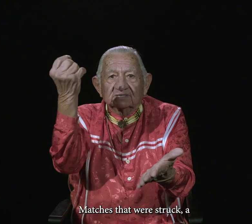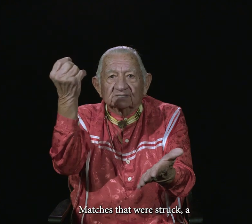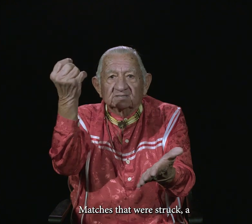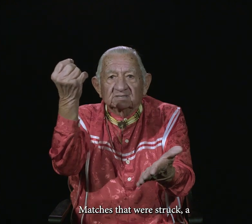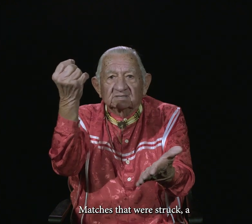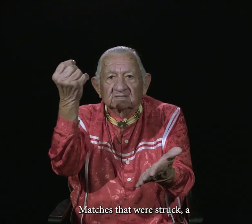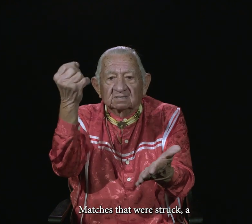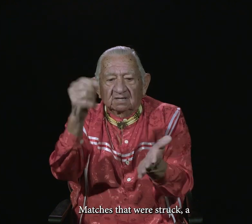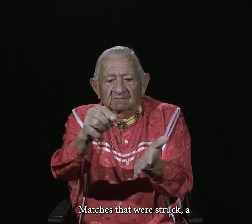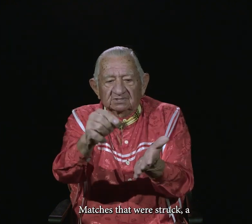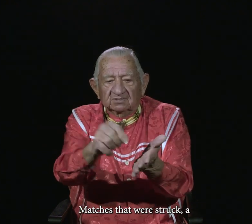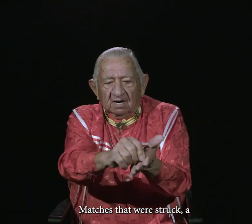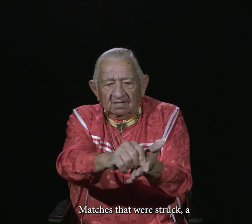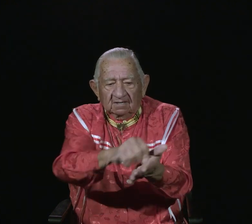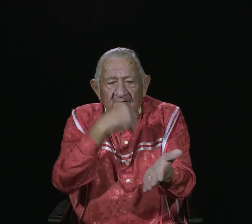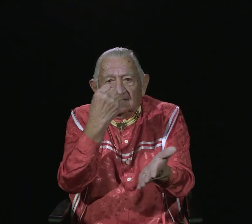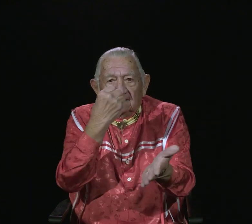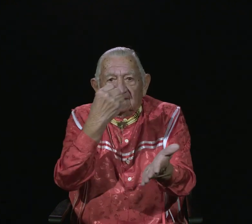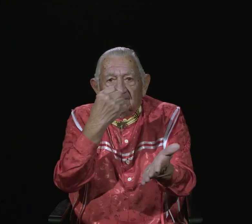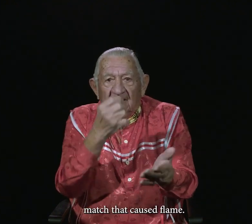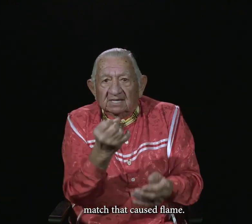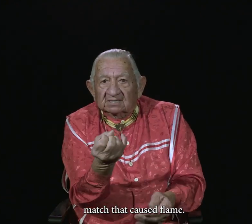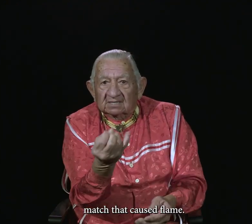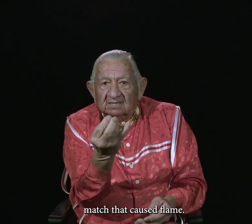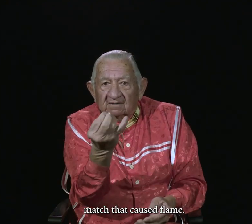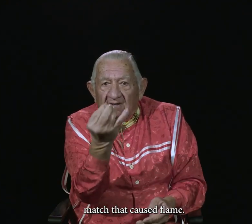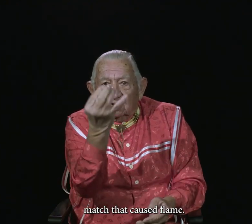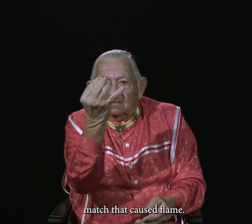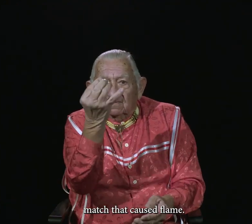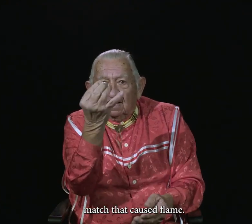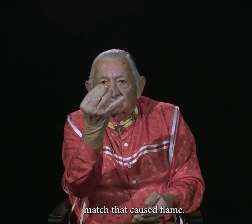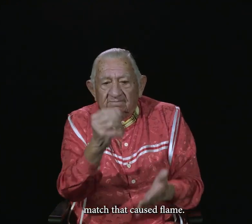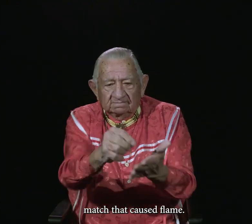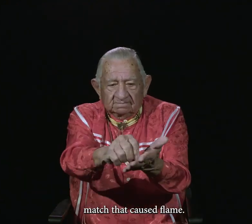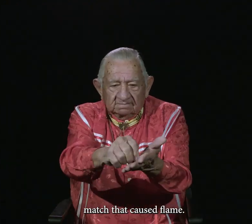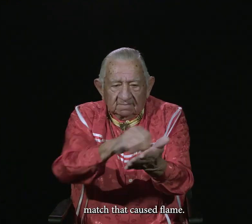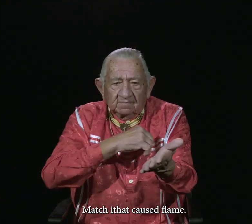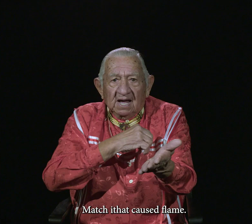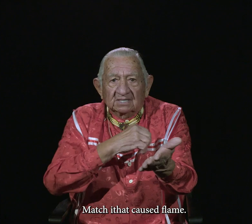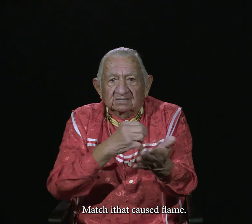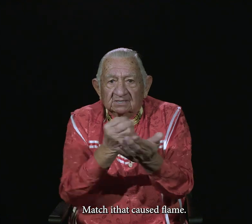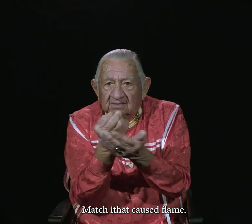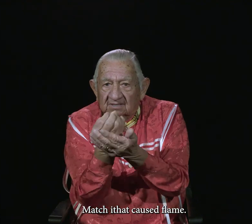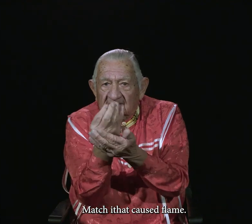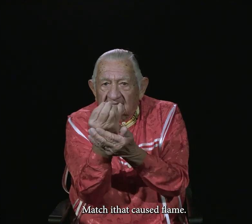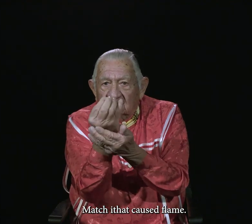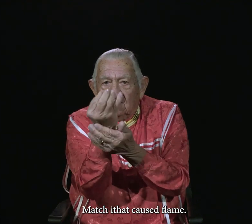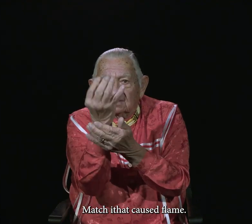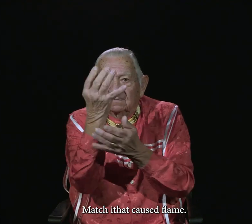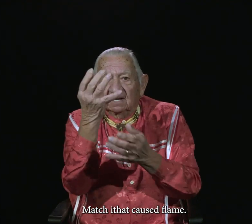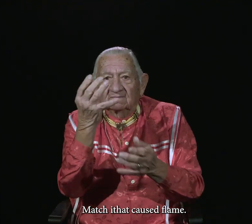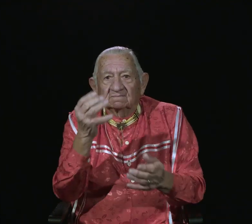matches that was struck, match that caused flame, match that caused flame.